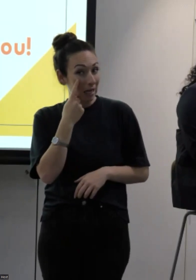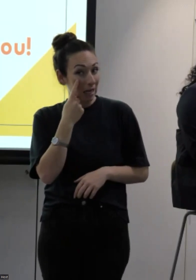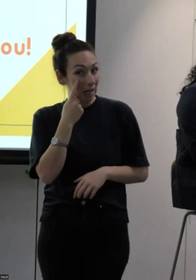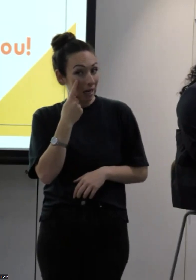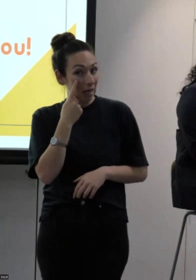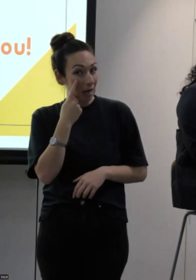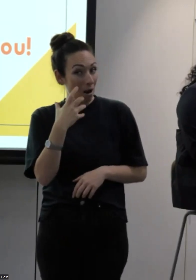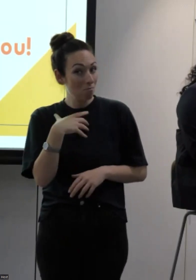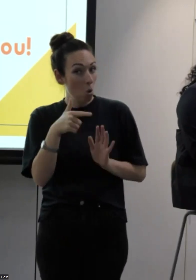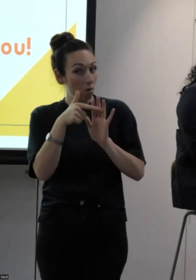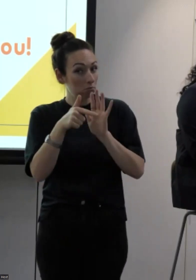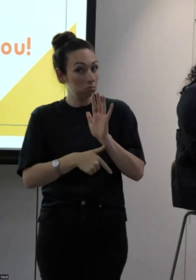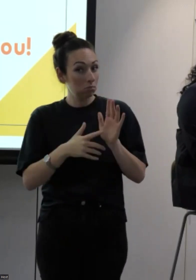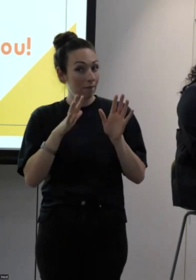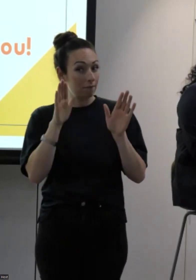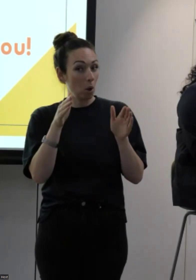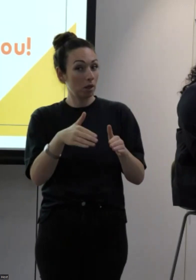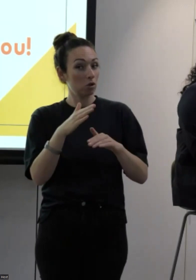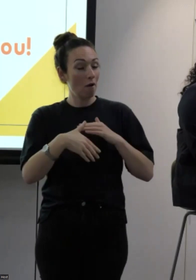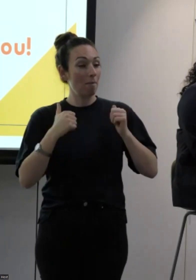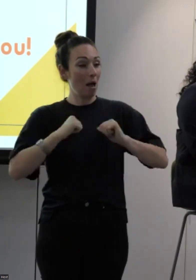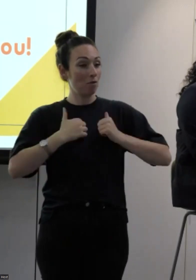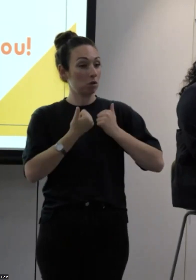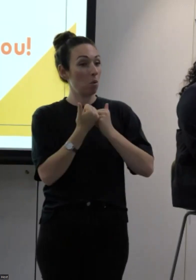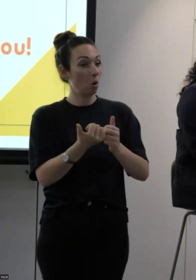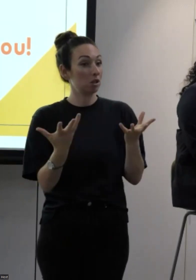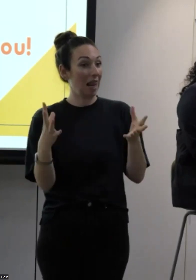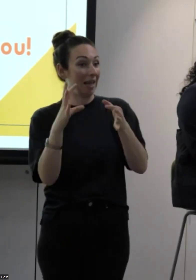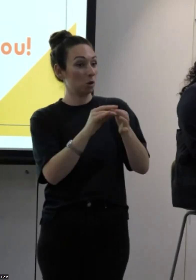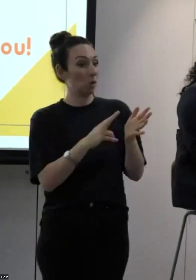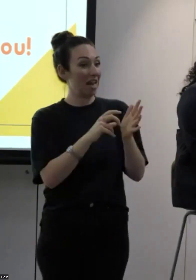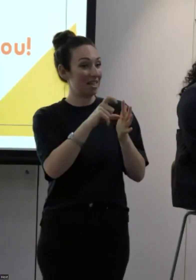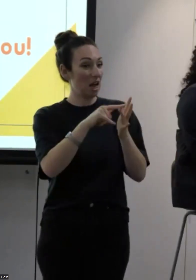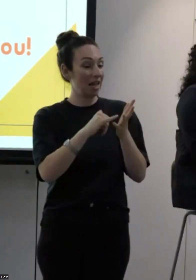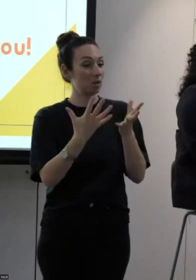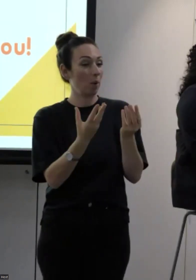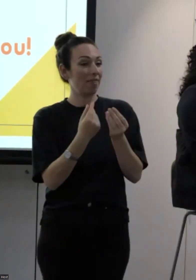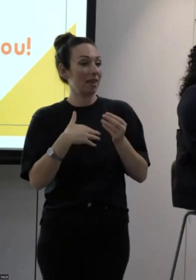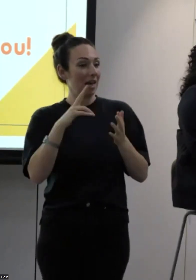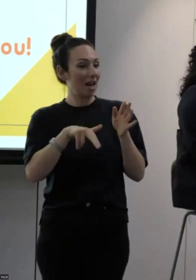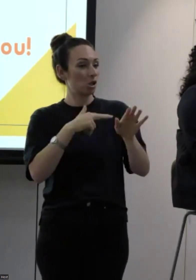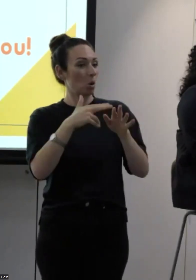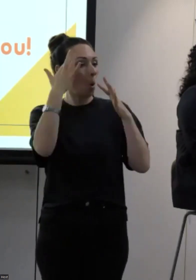and psychological services through the NDIS with the new national autism strategy?